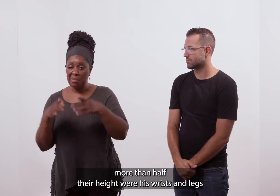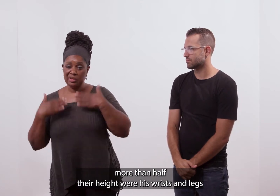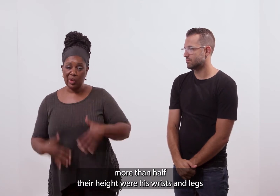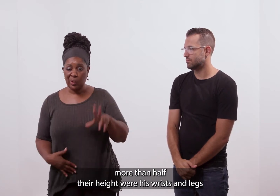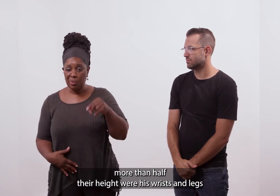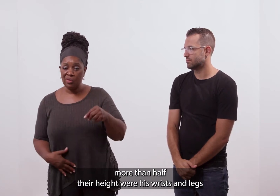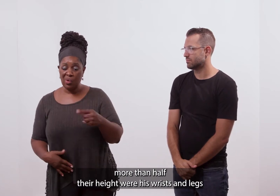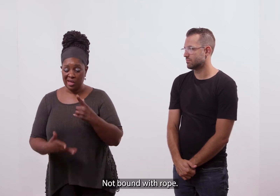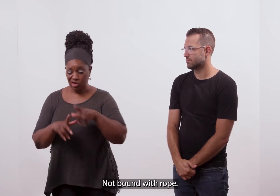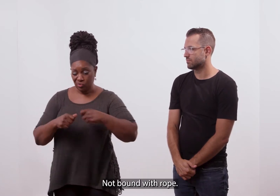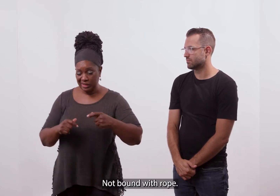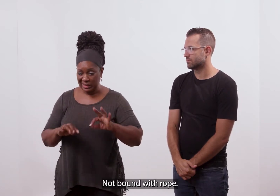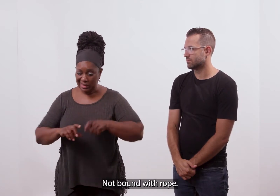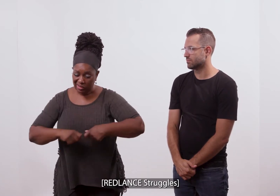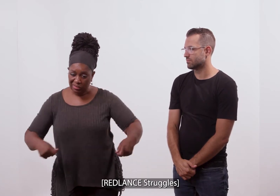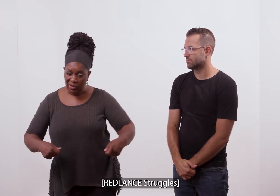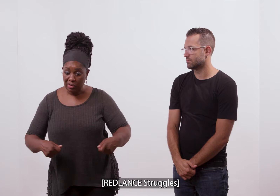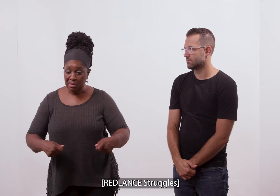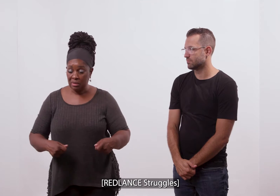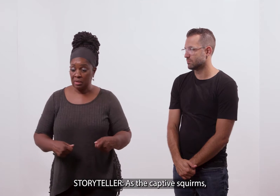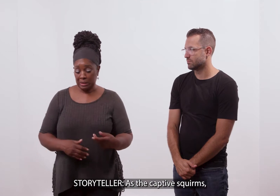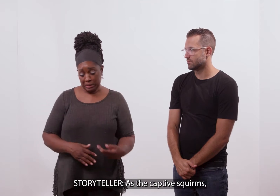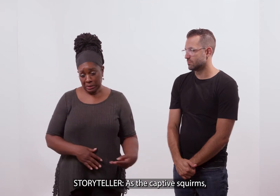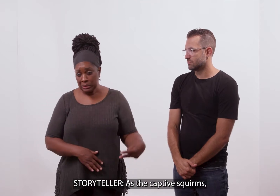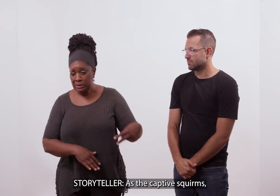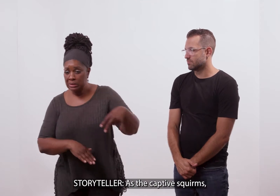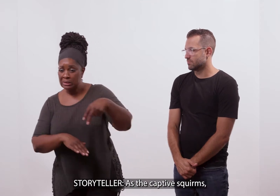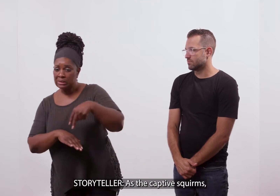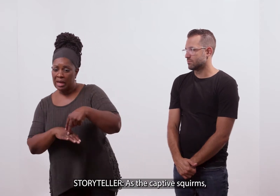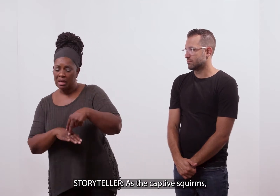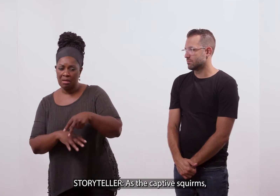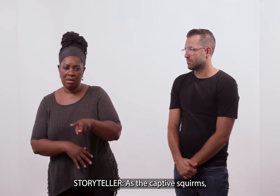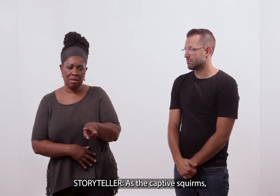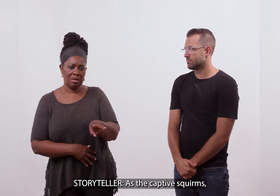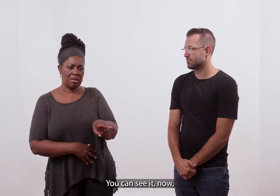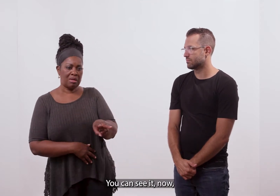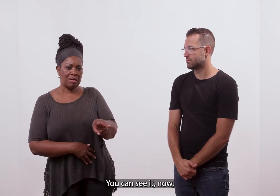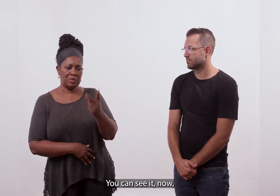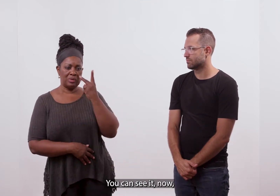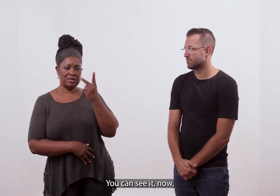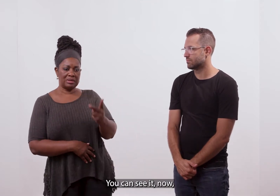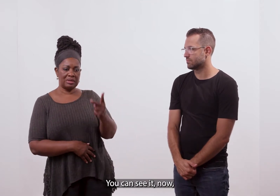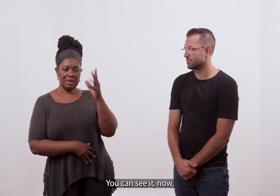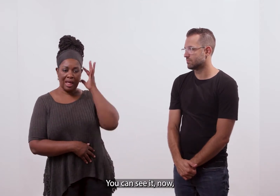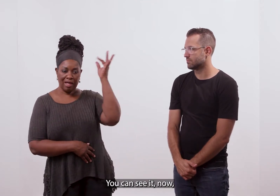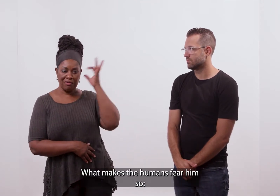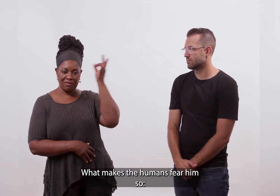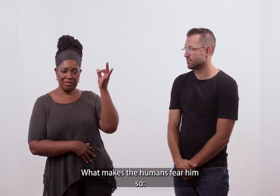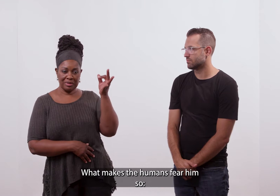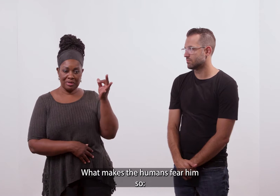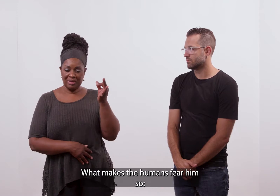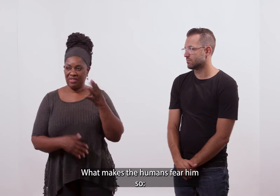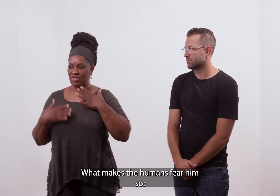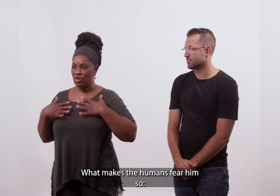wrists and legs not bound with rope. As the captive squirms, you can see it now. What